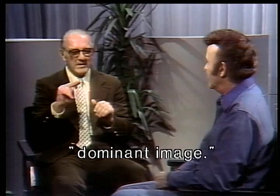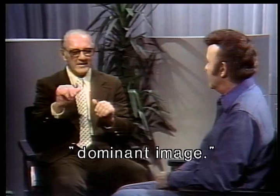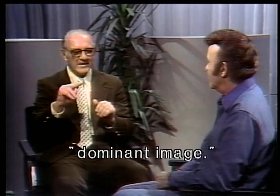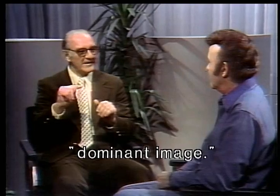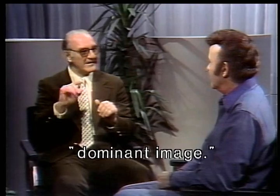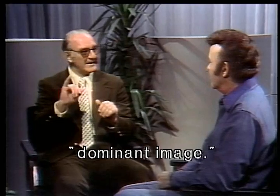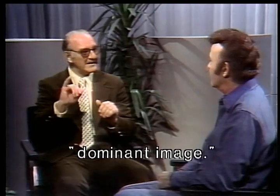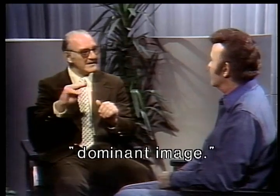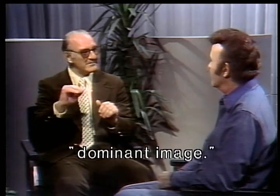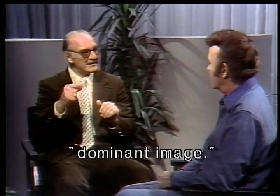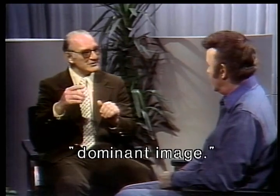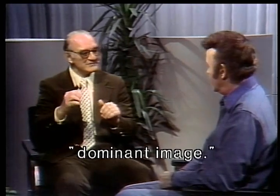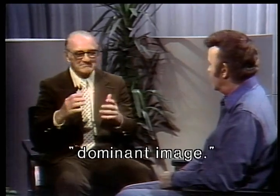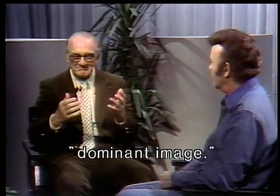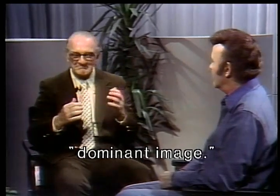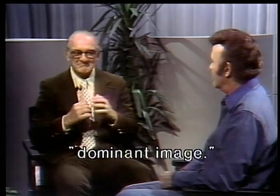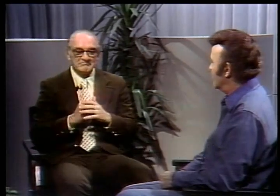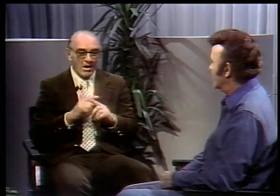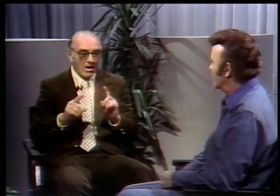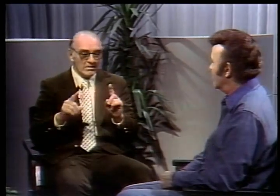dominant image. But